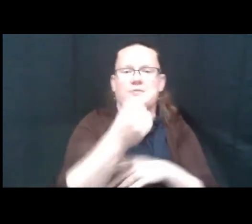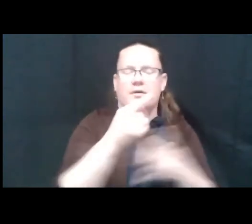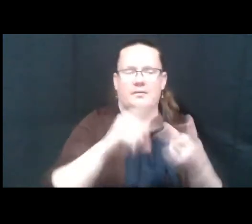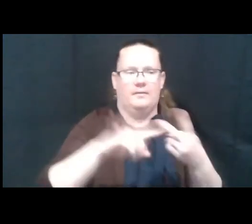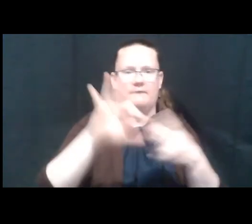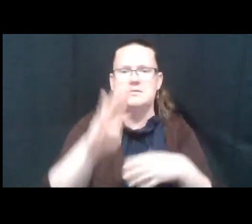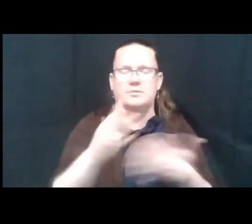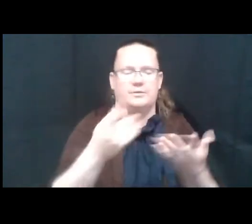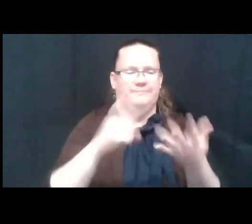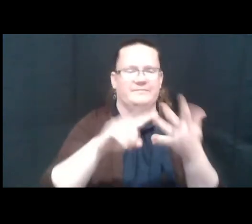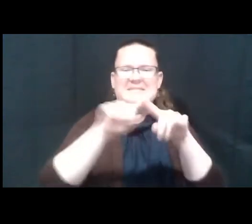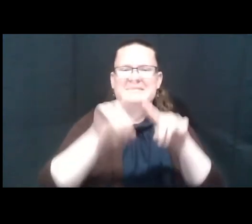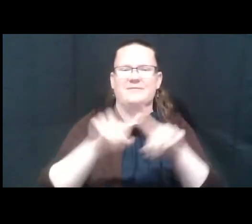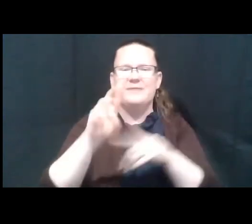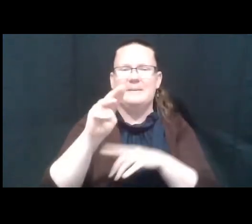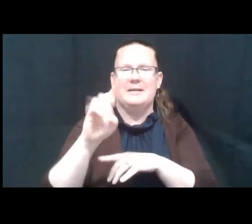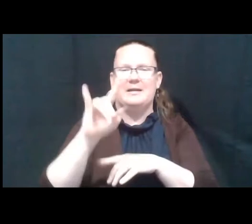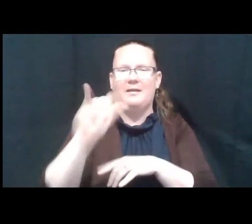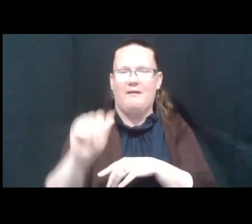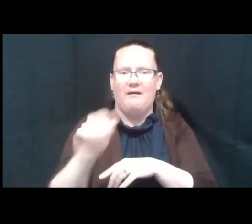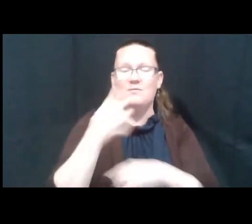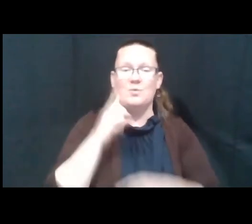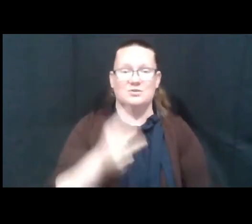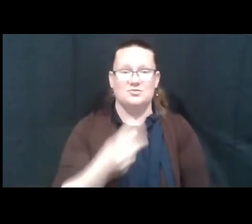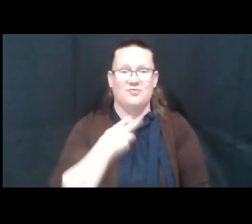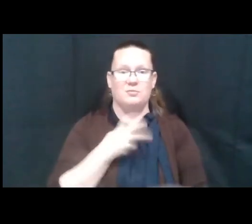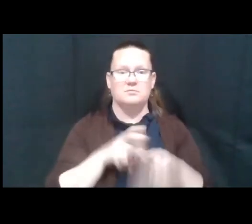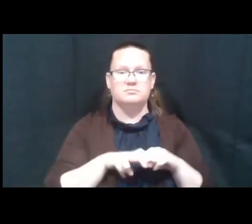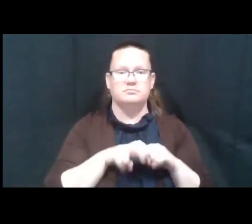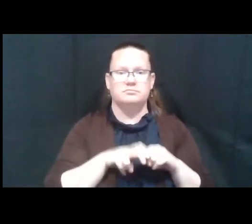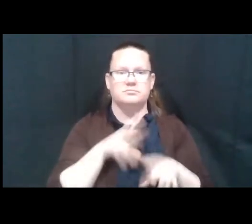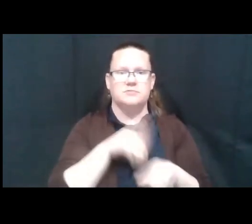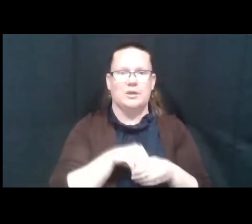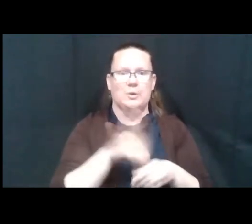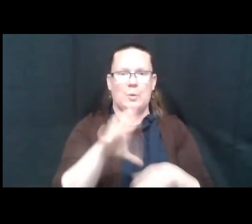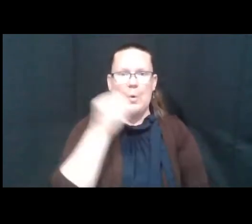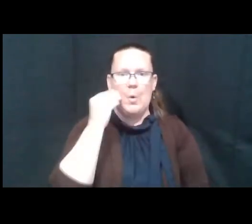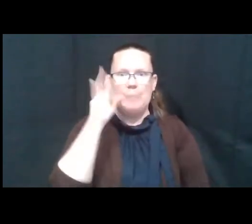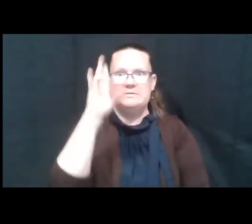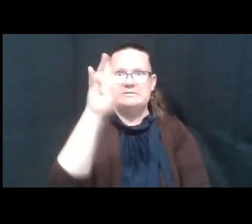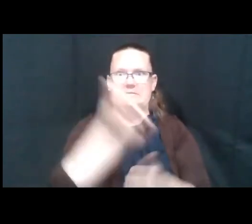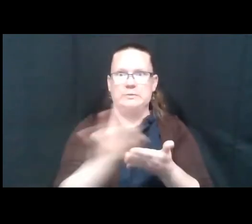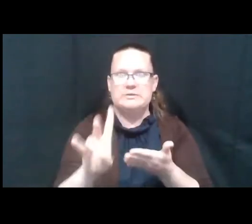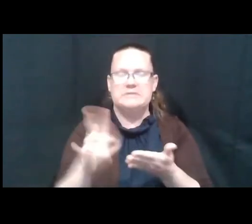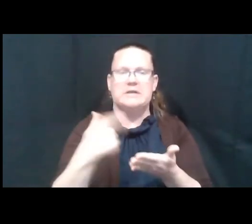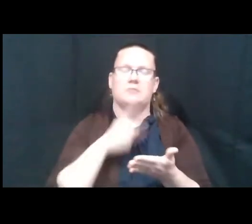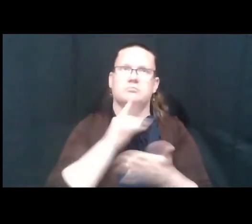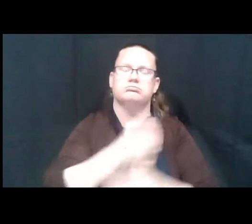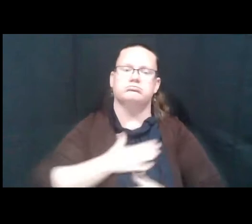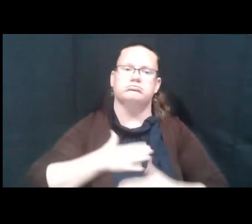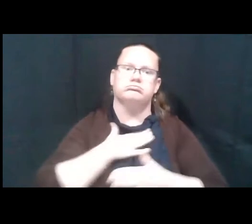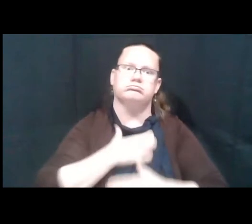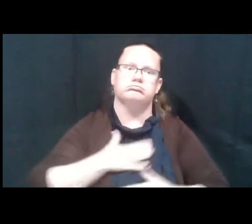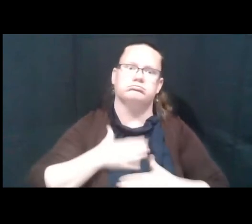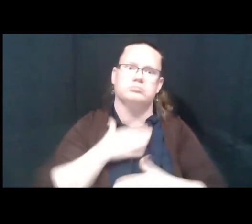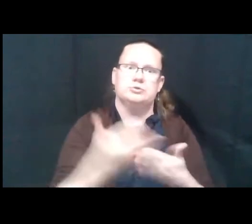them. If you've been trapped in your house for 7 weeks like I am, I already appreciate the value of artwork. New artwork is